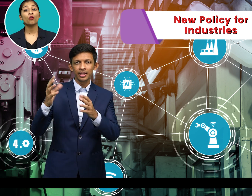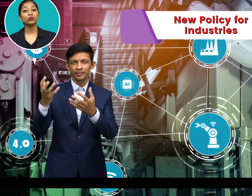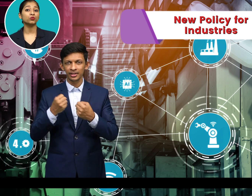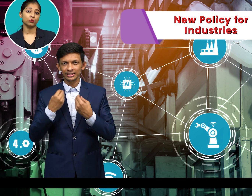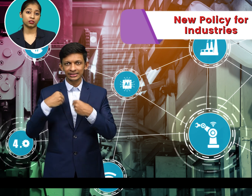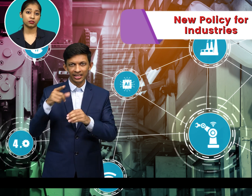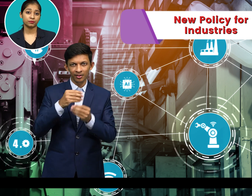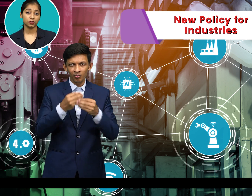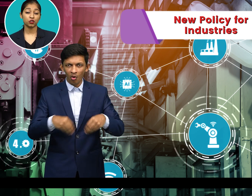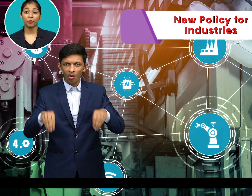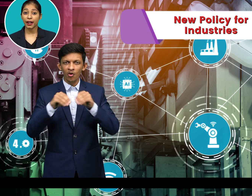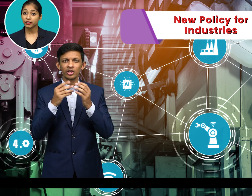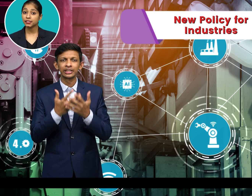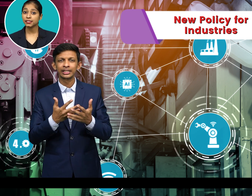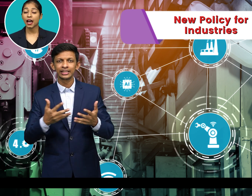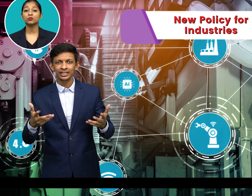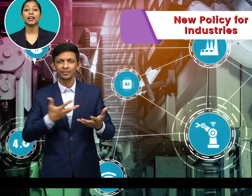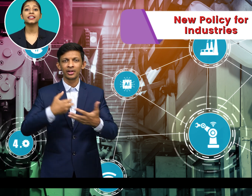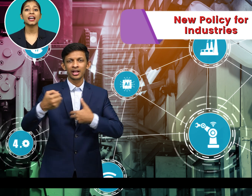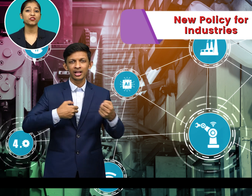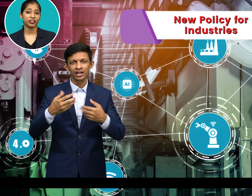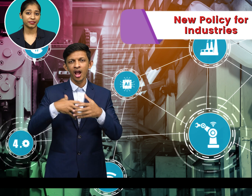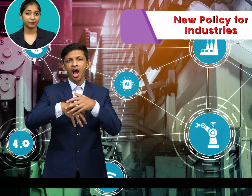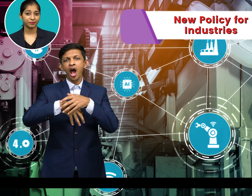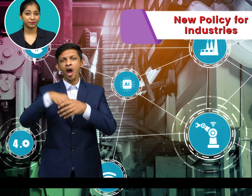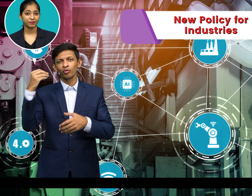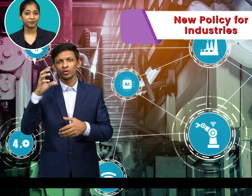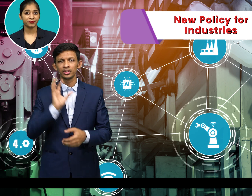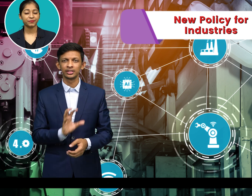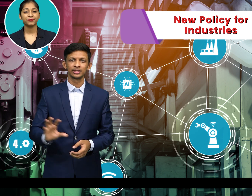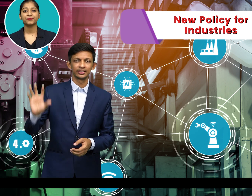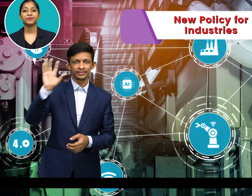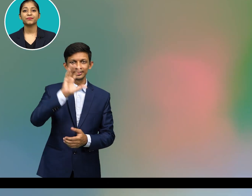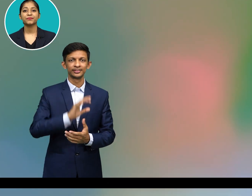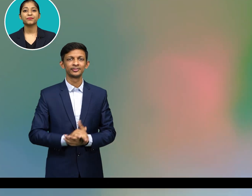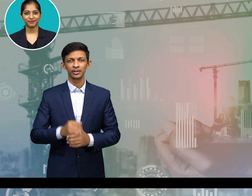exporting more goods to markets outside the country.